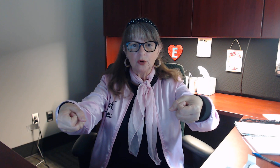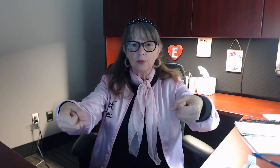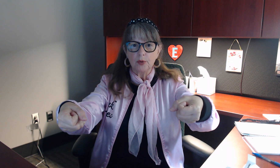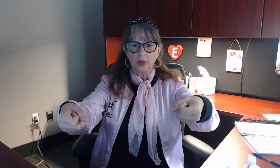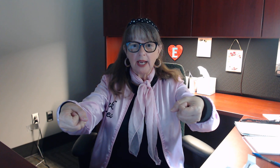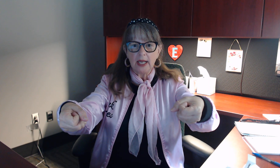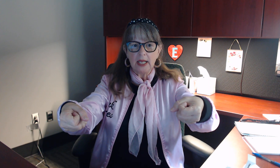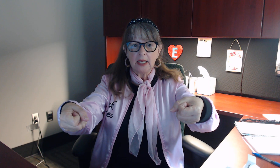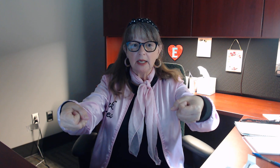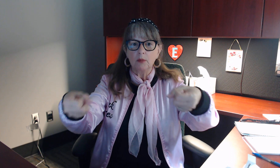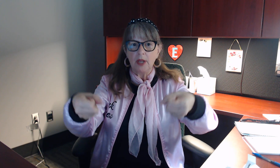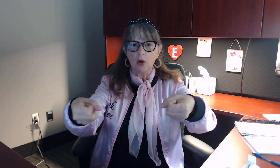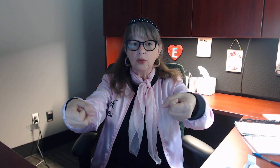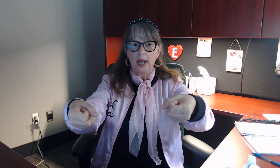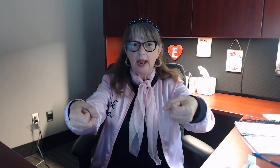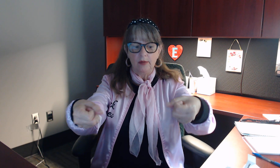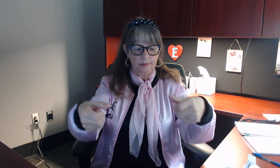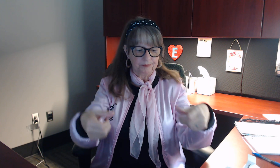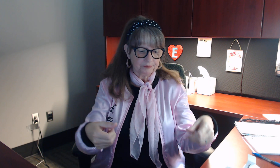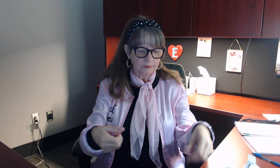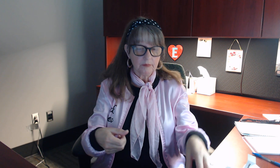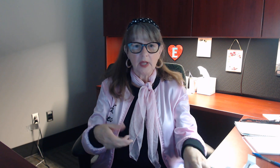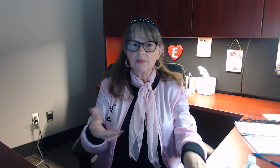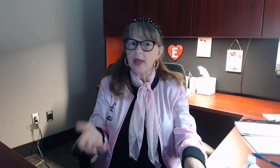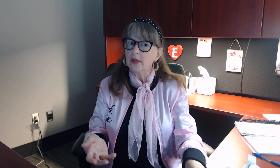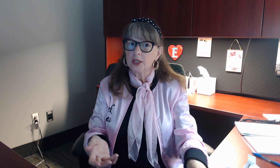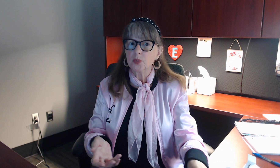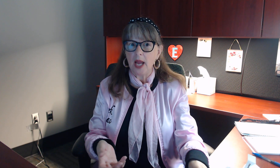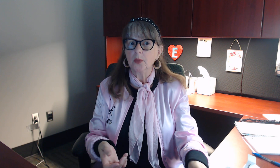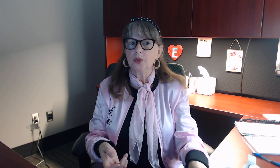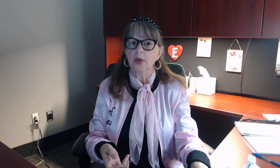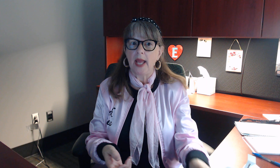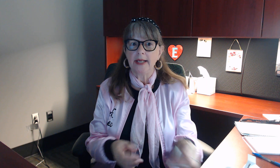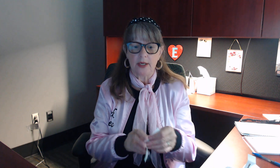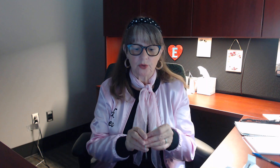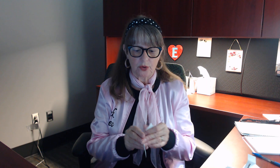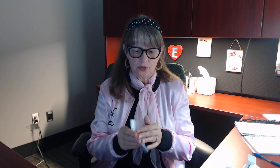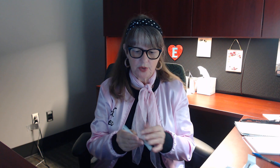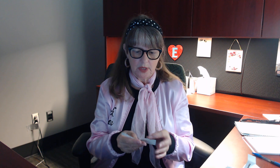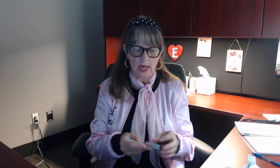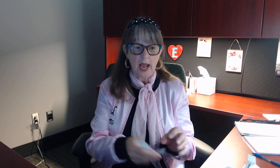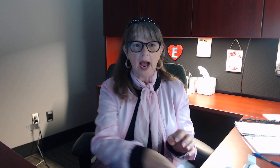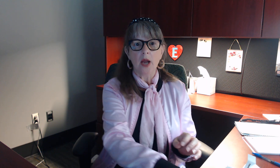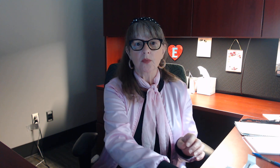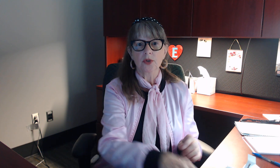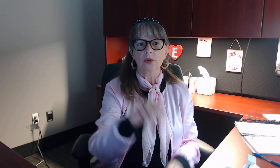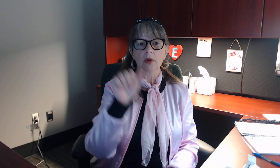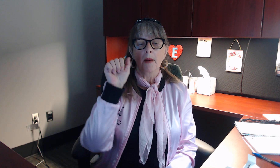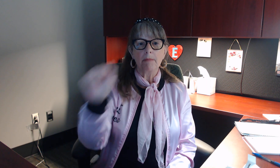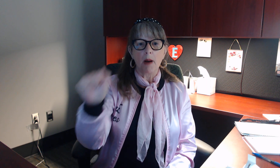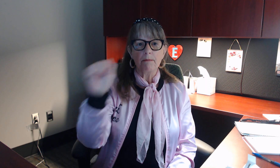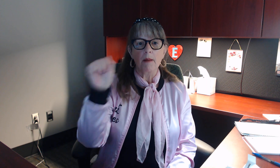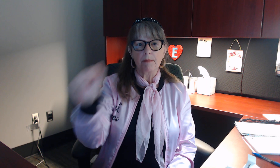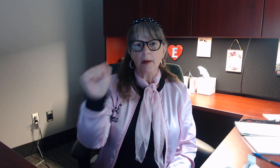our candy in, and we hold it out. That's what I would do to act out trick-or-treating. I would do bum, bum, bum, bum,